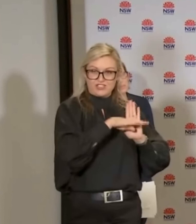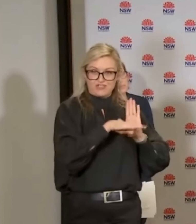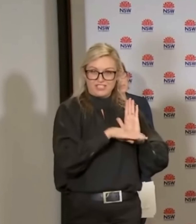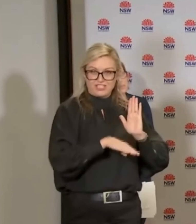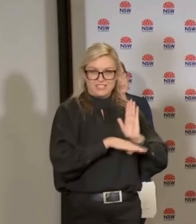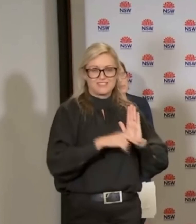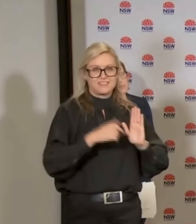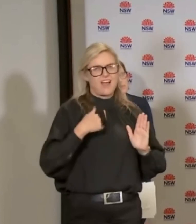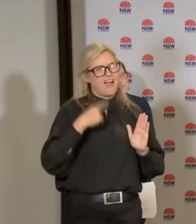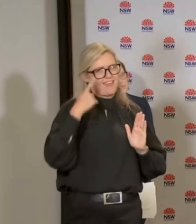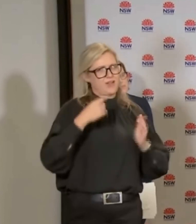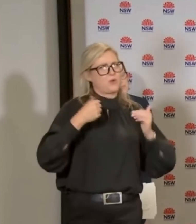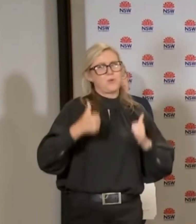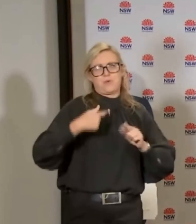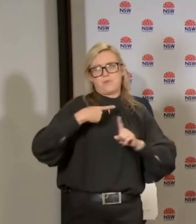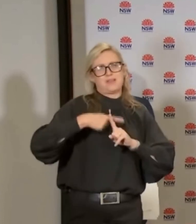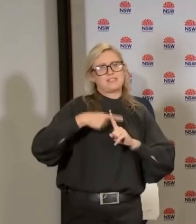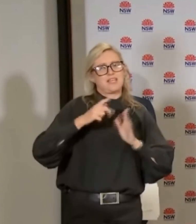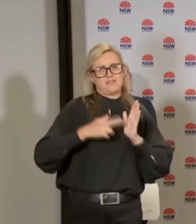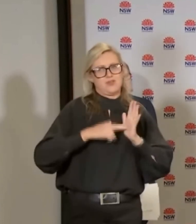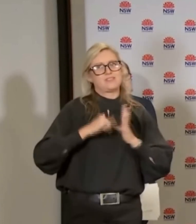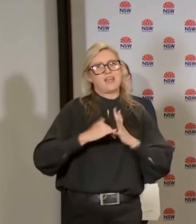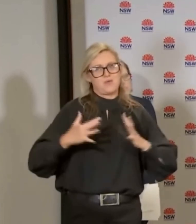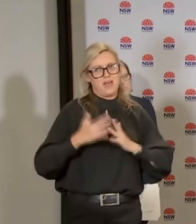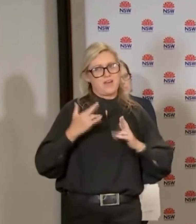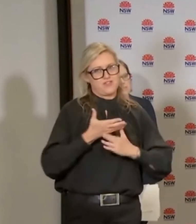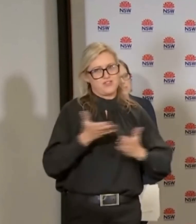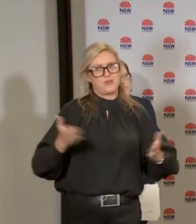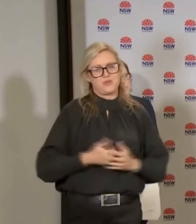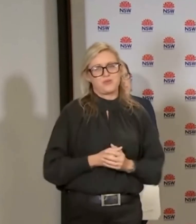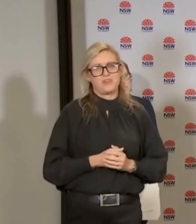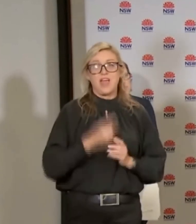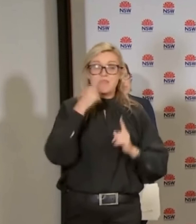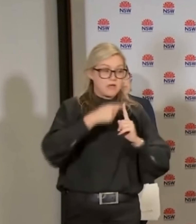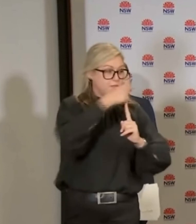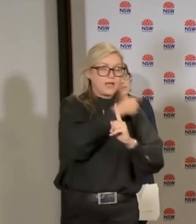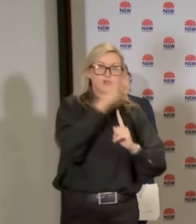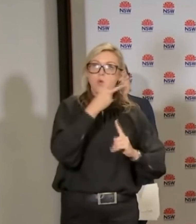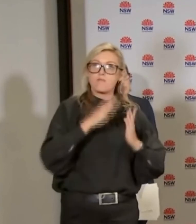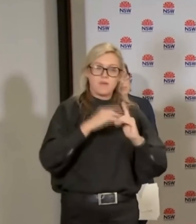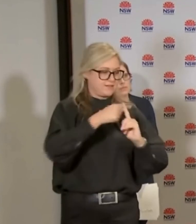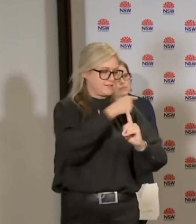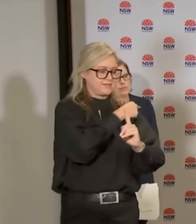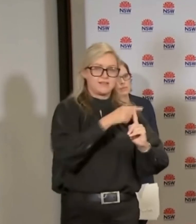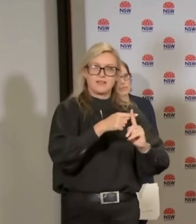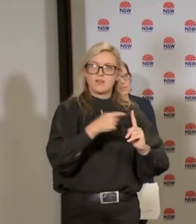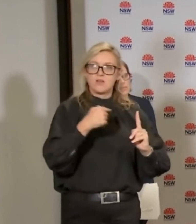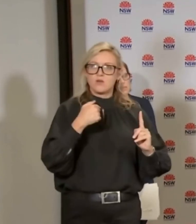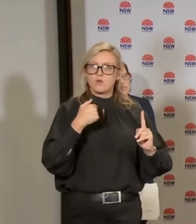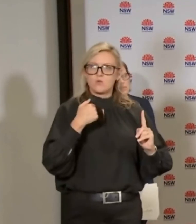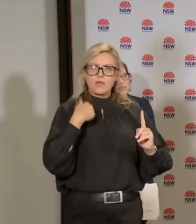think it's a very positive thing for New South Wales is, you look back at where we've gone over the last 12 months, we always knew, and we worked